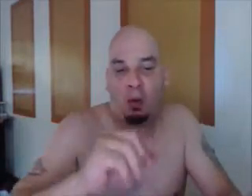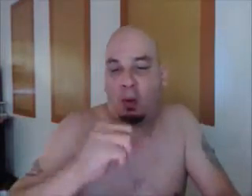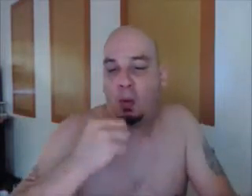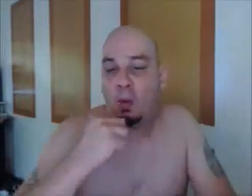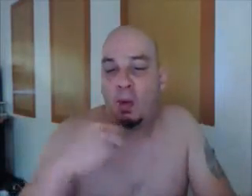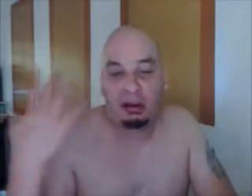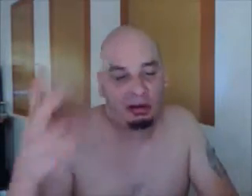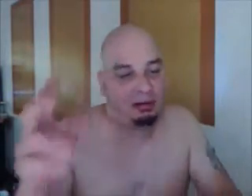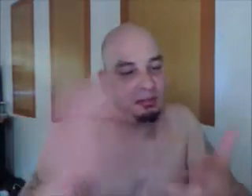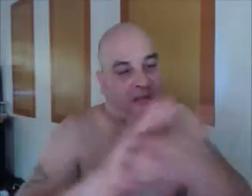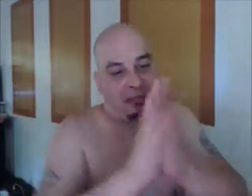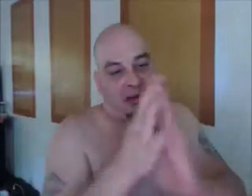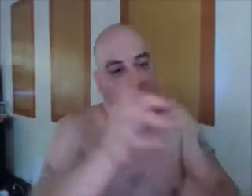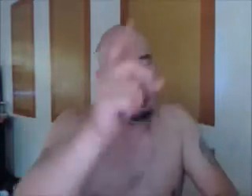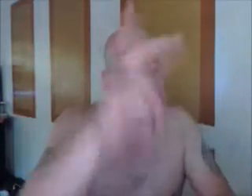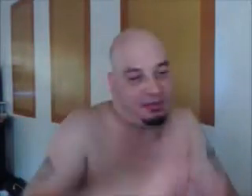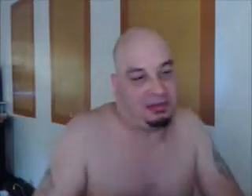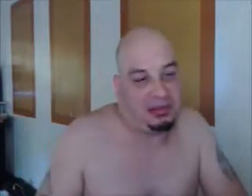latest for us from Moscow.